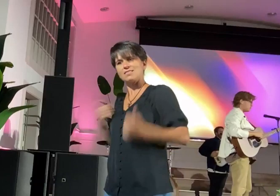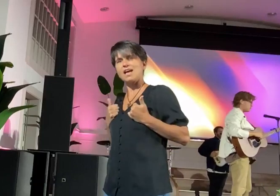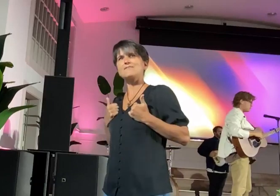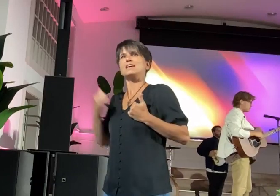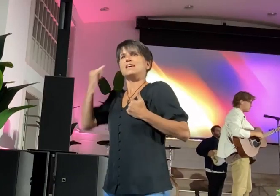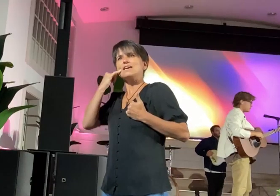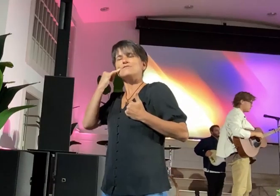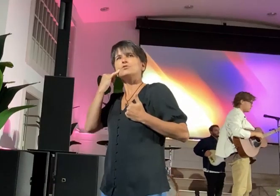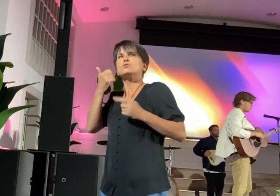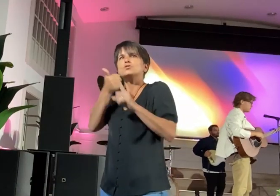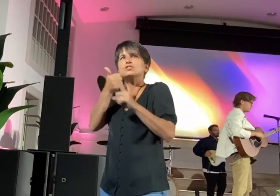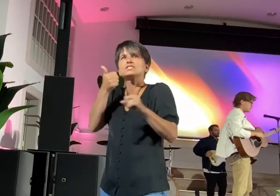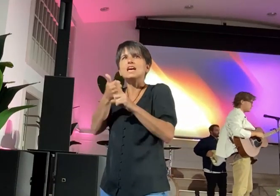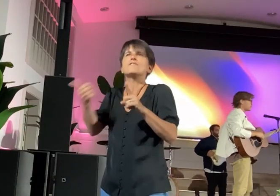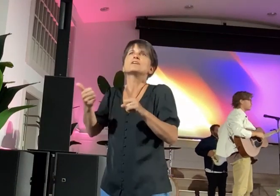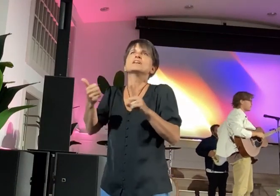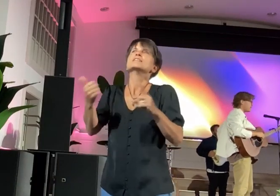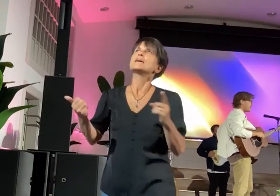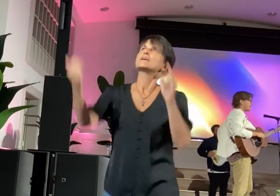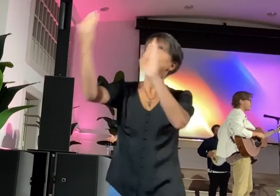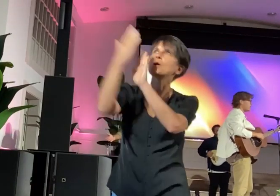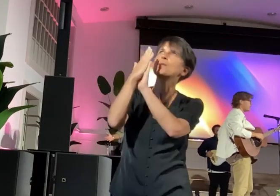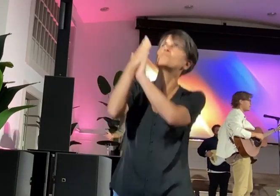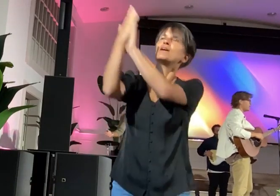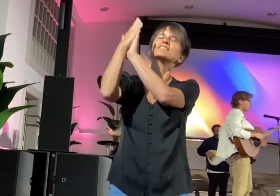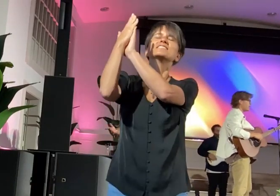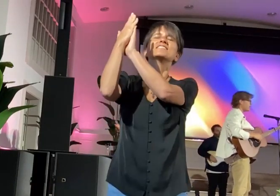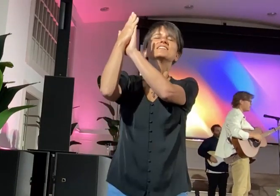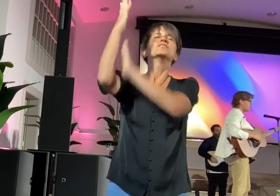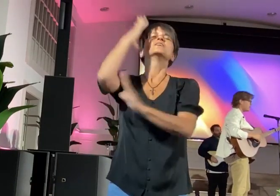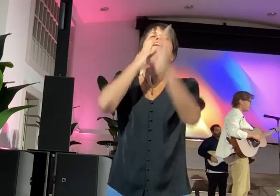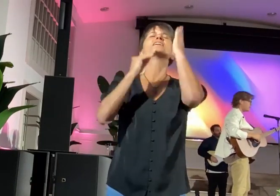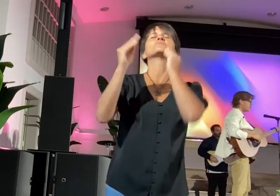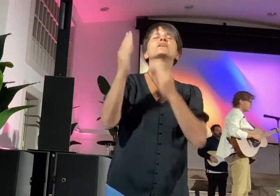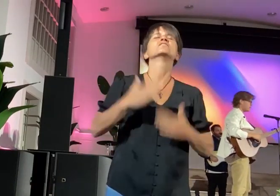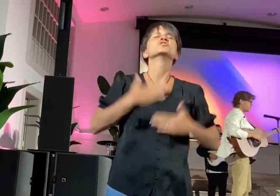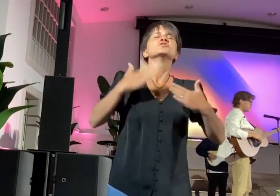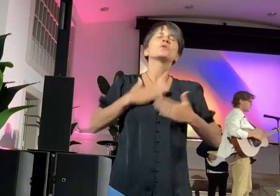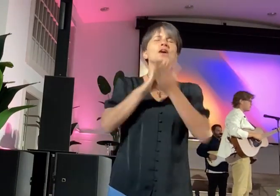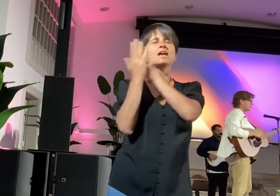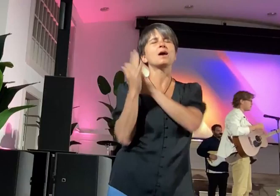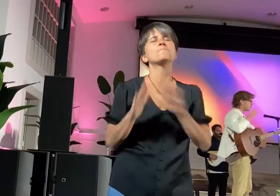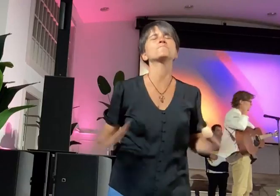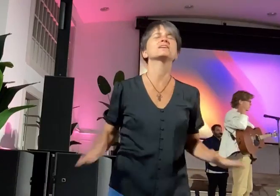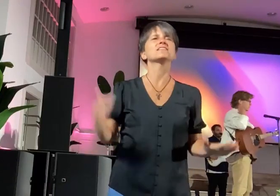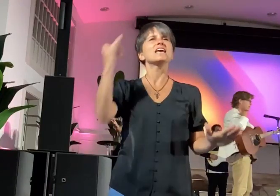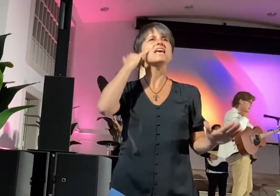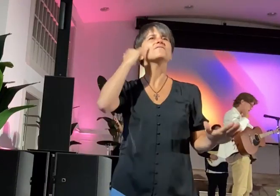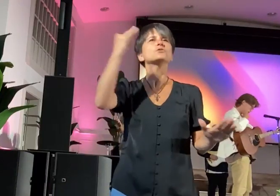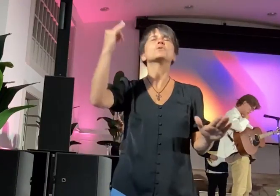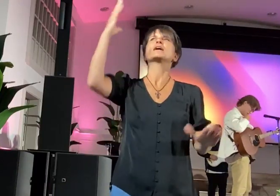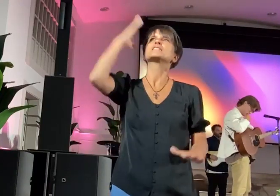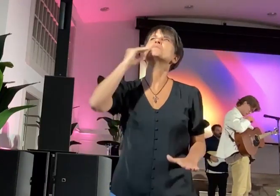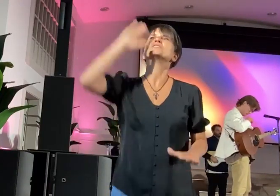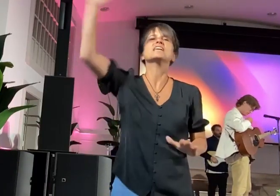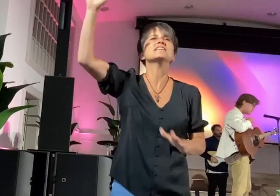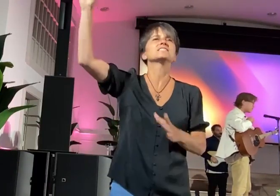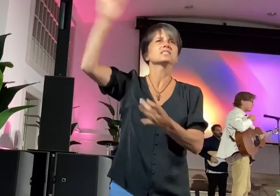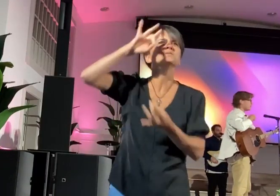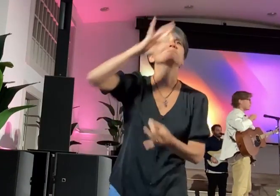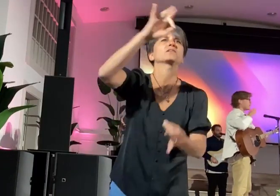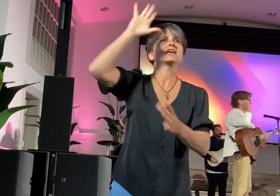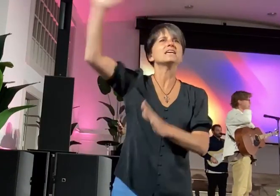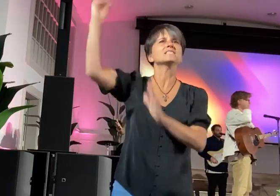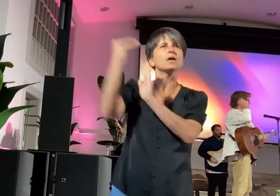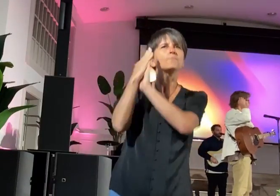where your presence is, the joy of the Lord is. Where your presence is, there is peace. Where your presence is, there is hope. And today we put you